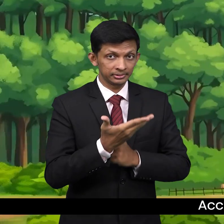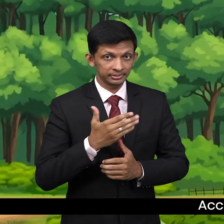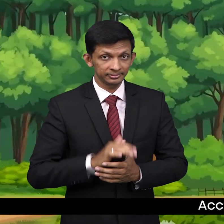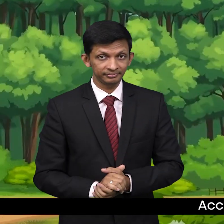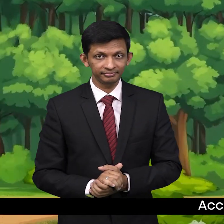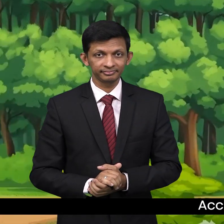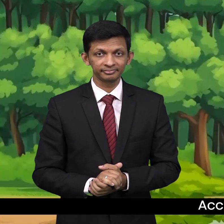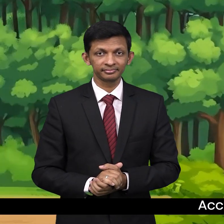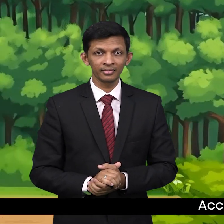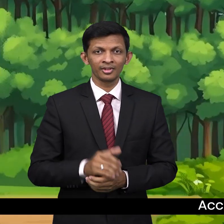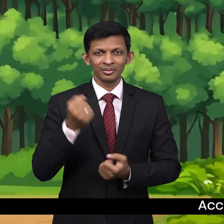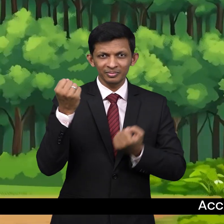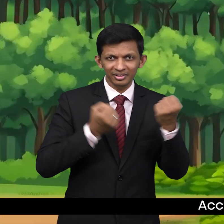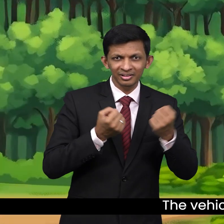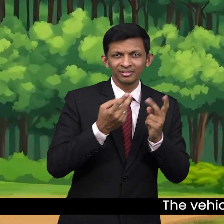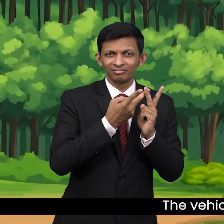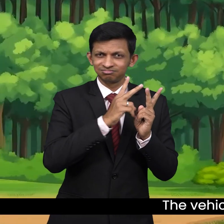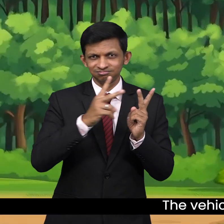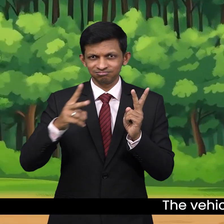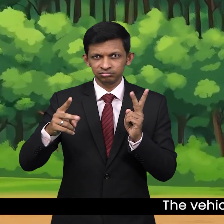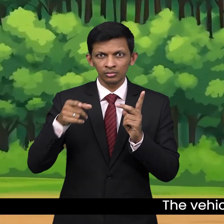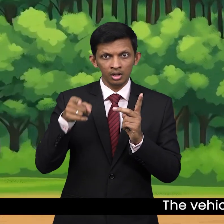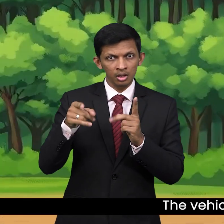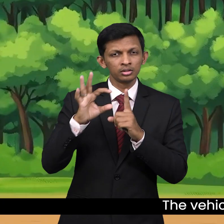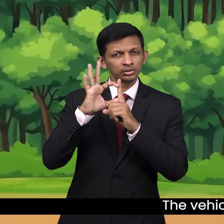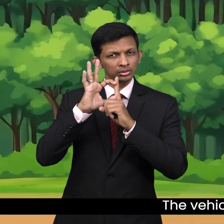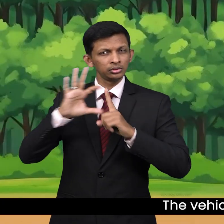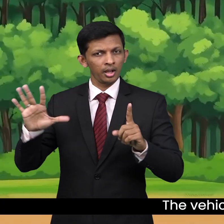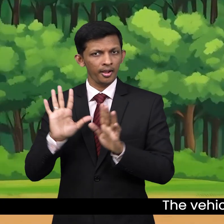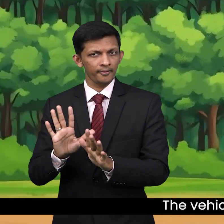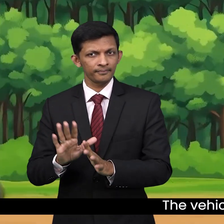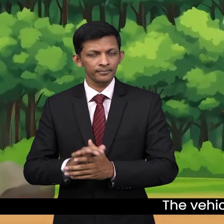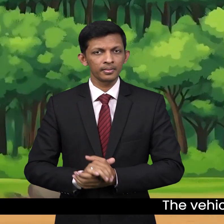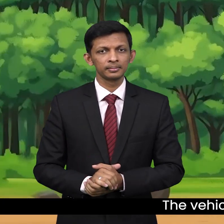Accidents may occur. The vehicles may get damaged.